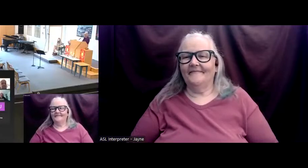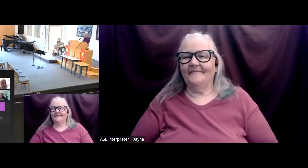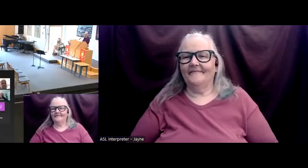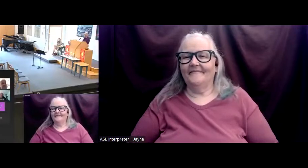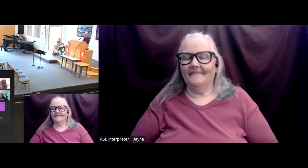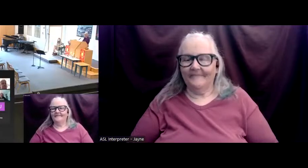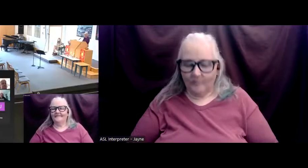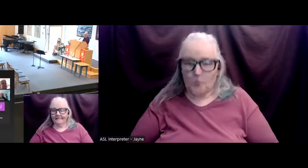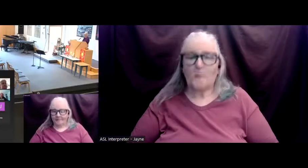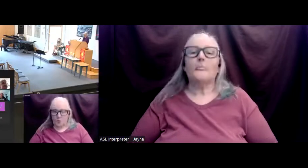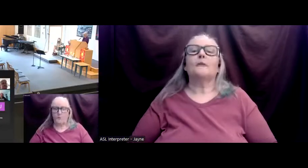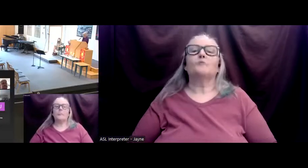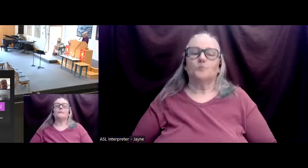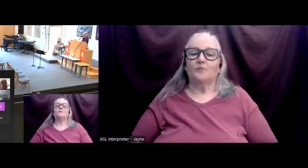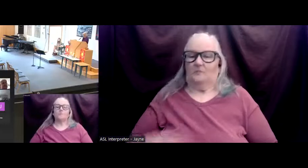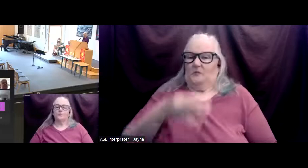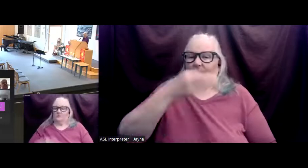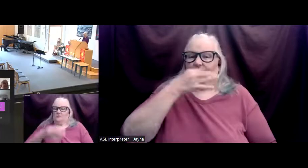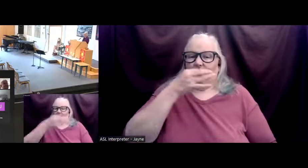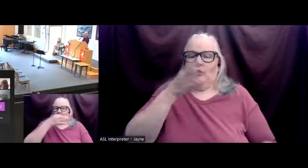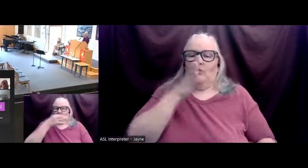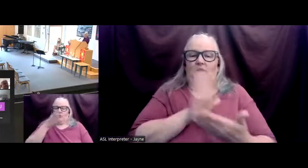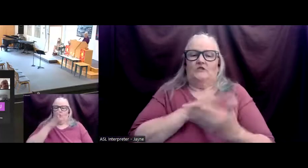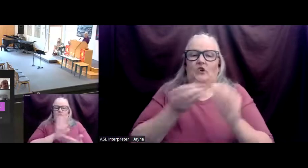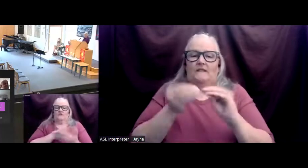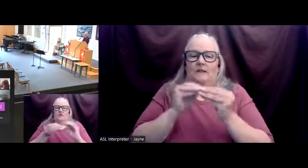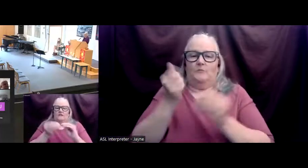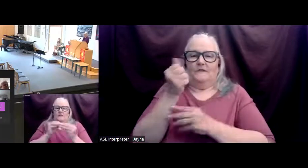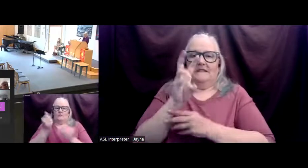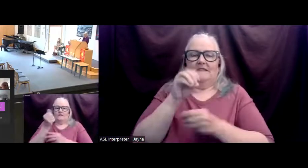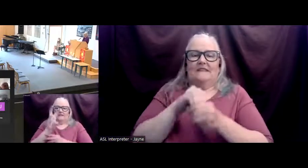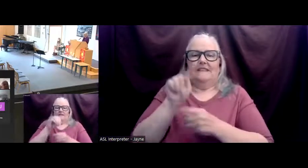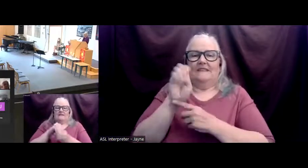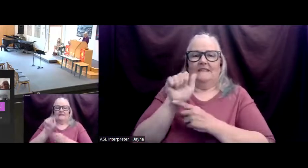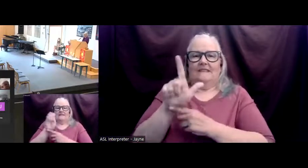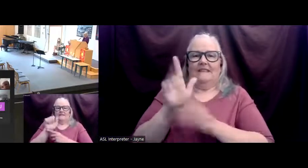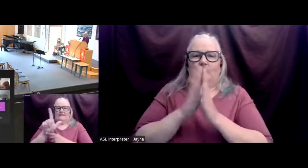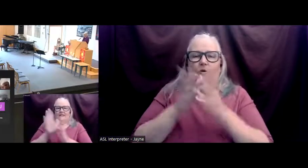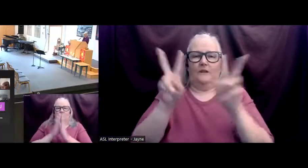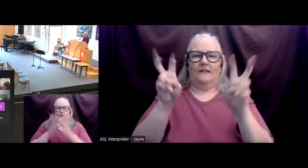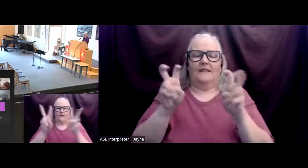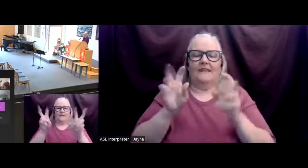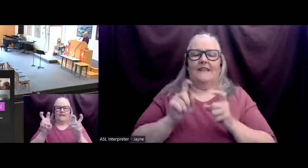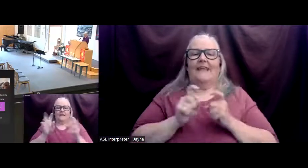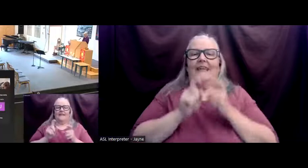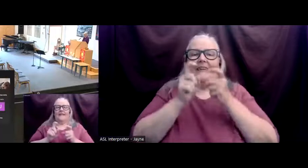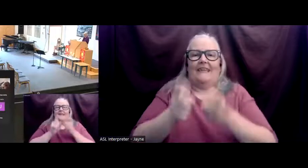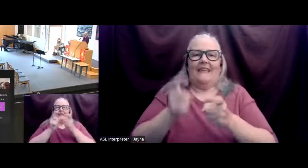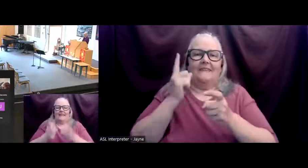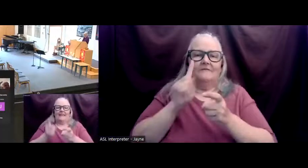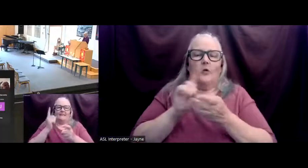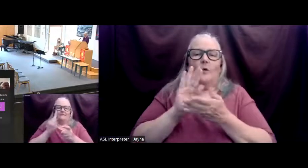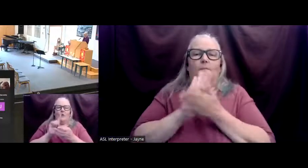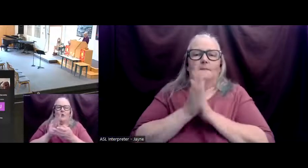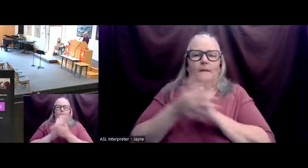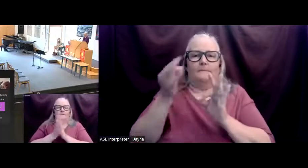In a moment, we will join in singing number 16 in your teal hymnal, It's a Gift to Be Simple, our opening hymn. But